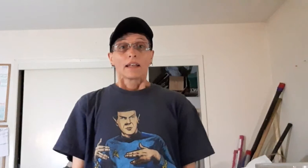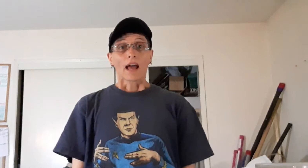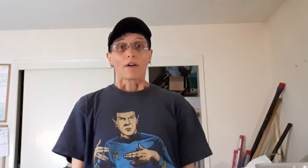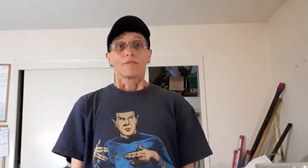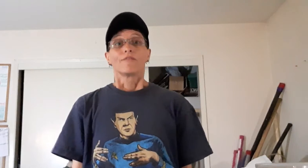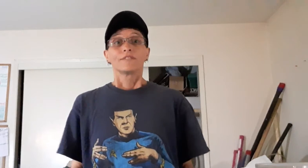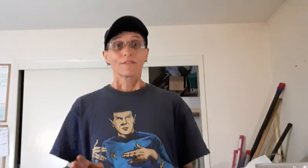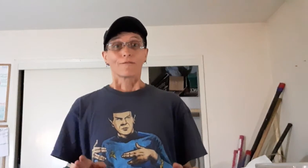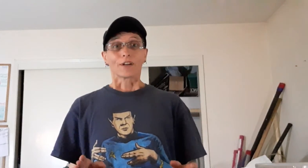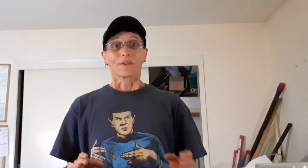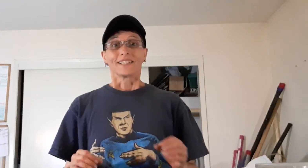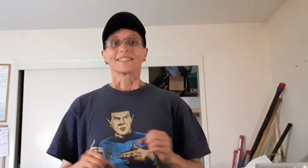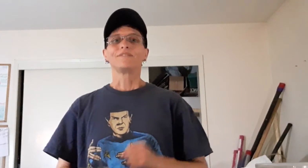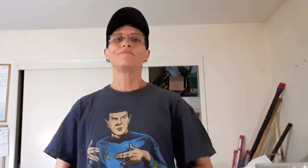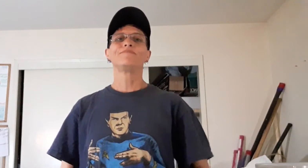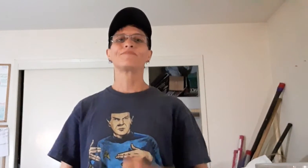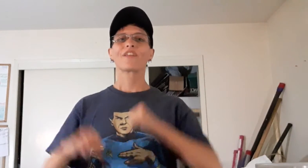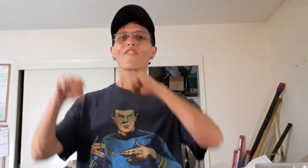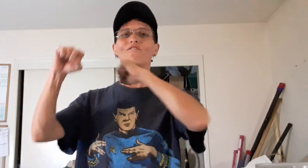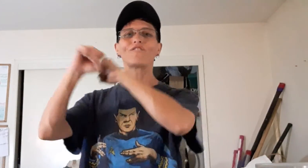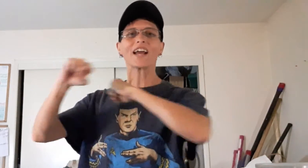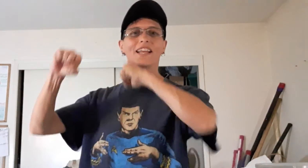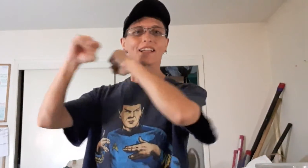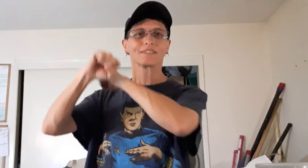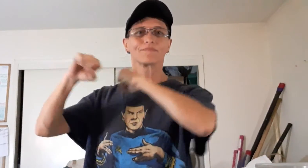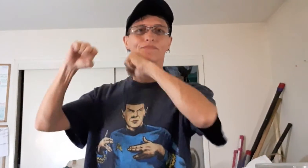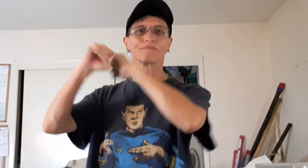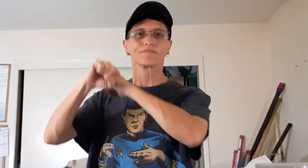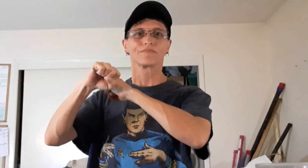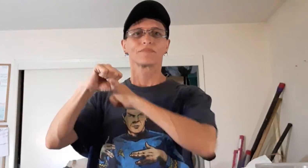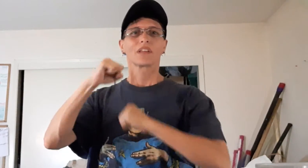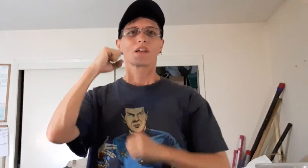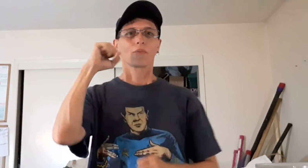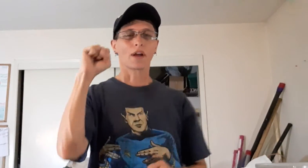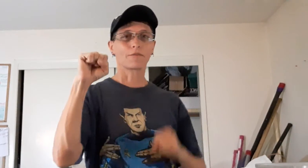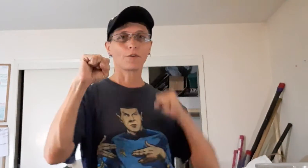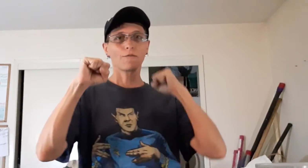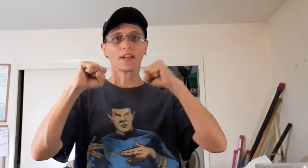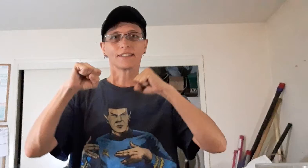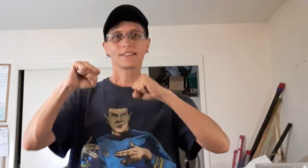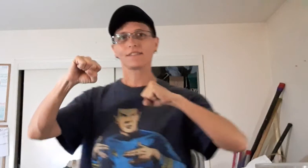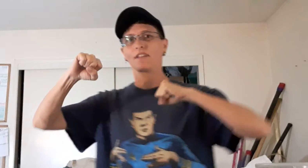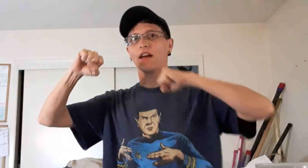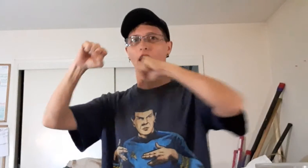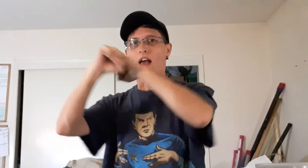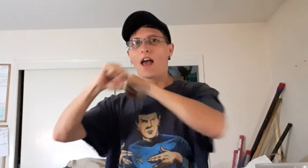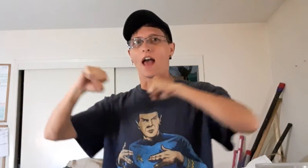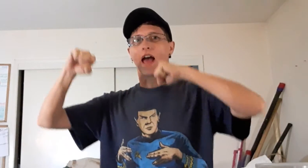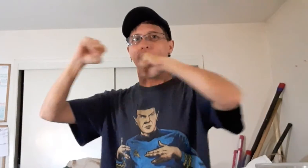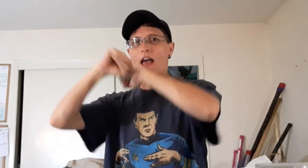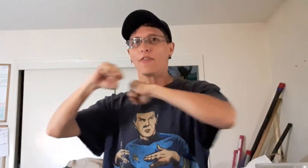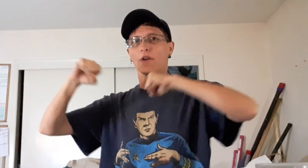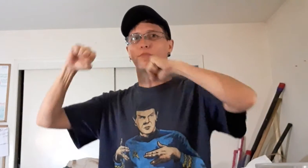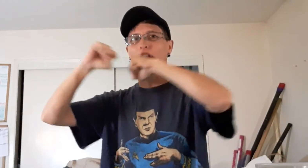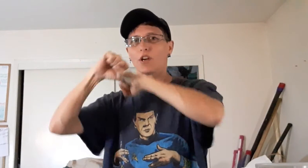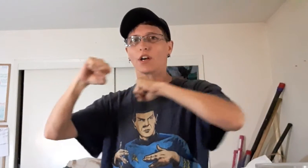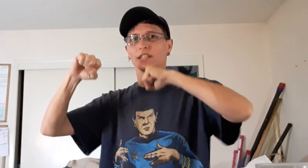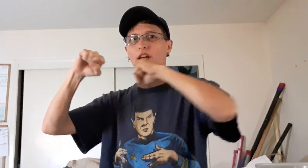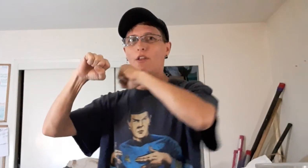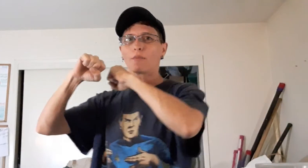Now, some fun ones. Fighting. We have 2 fists, and they're beating on each other.